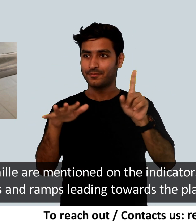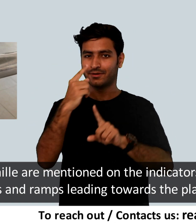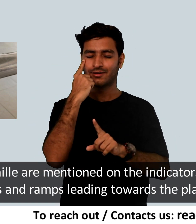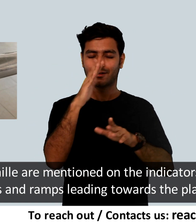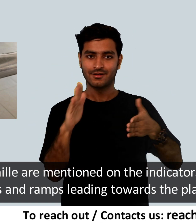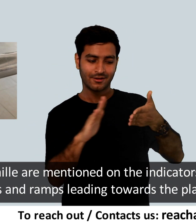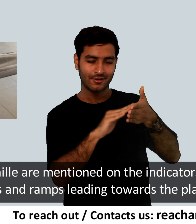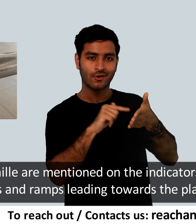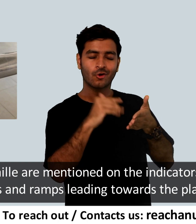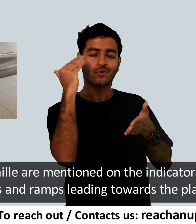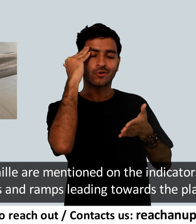to the platforms.